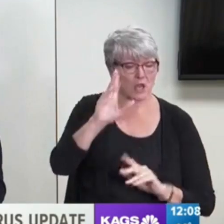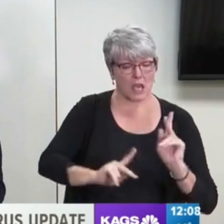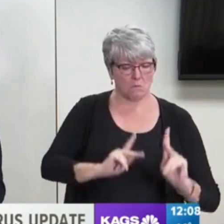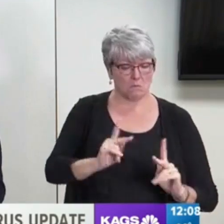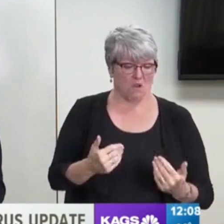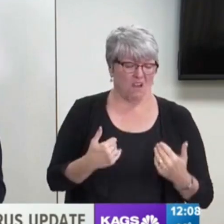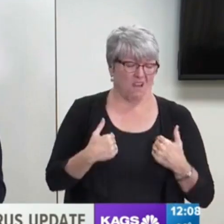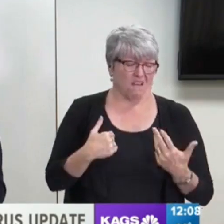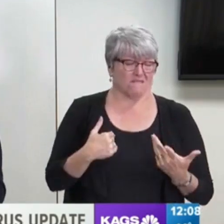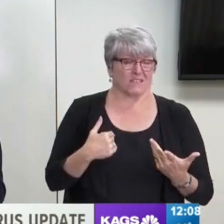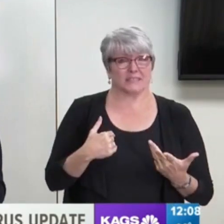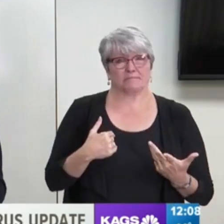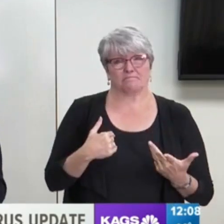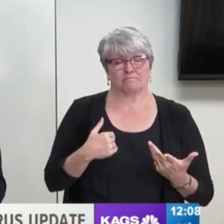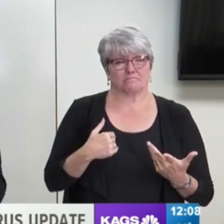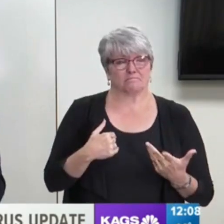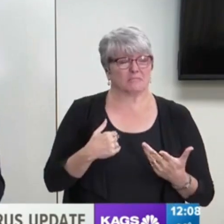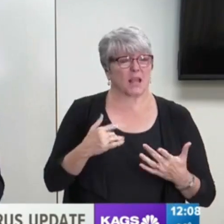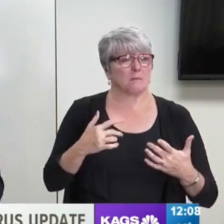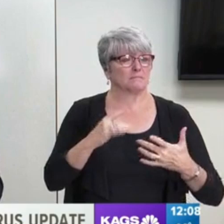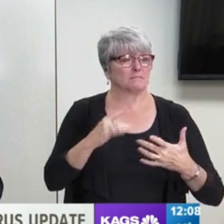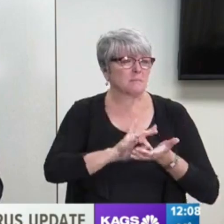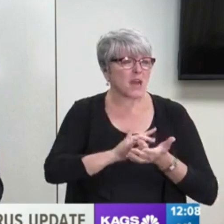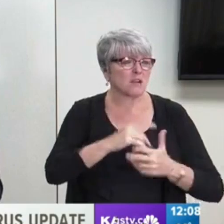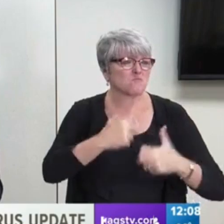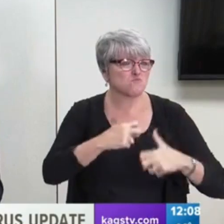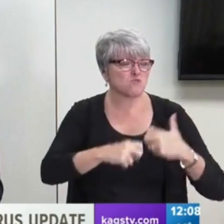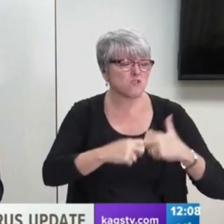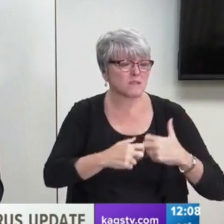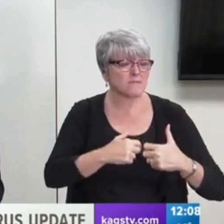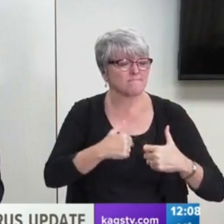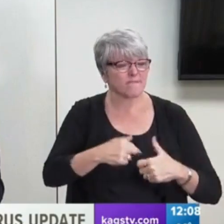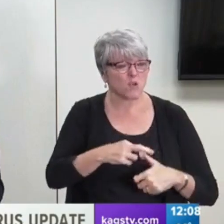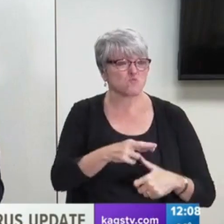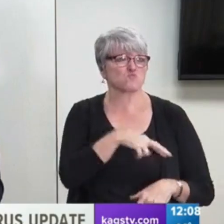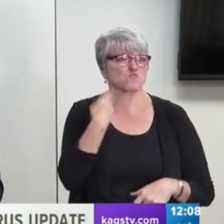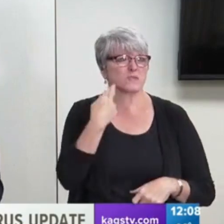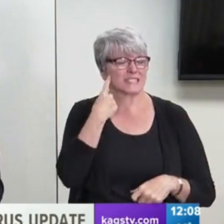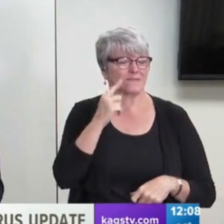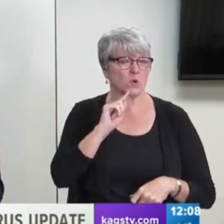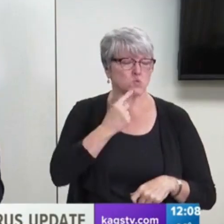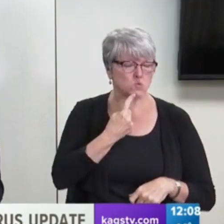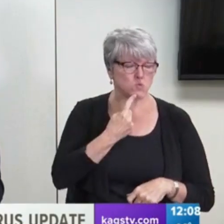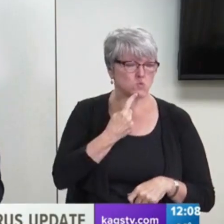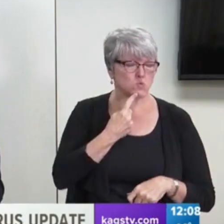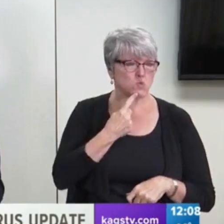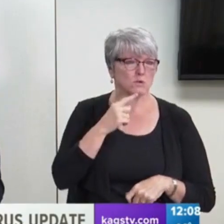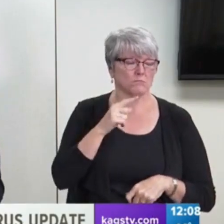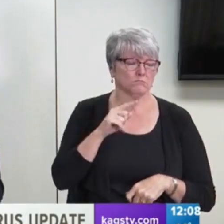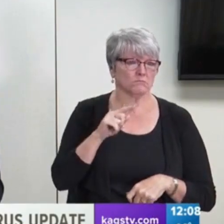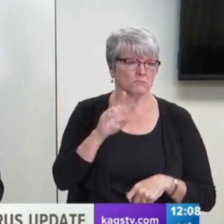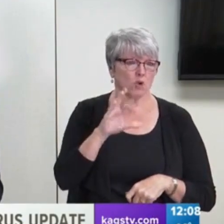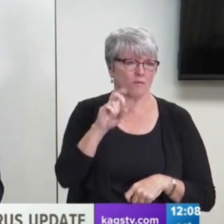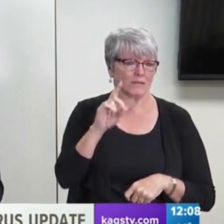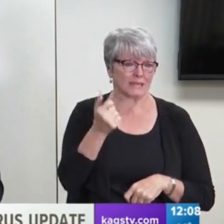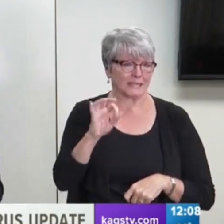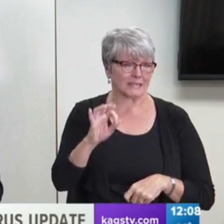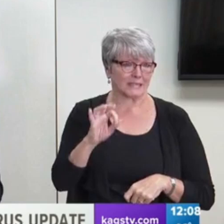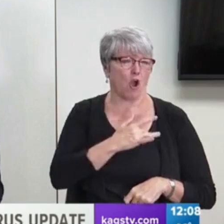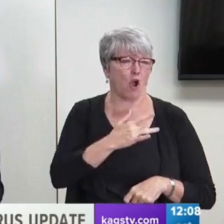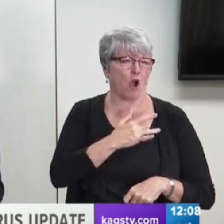have other illnesses that would put them at risk for severe COVID-19, heart disease, lung